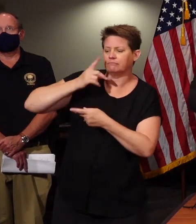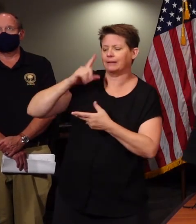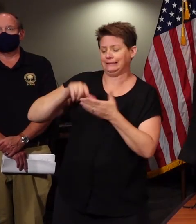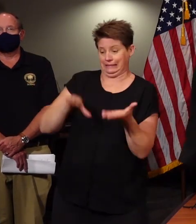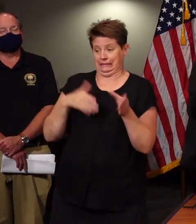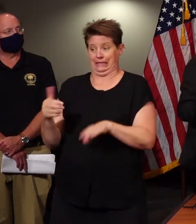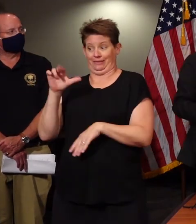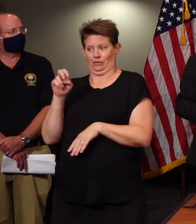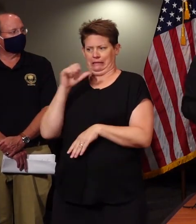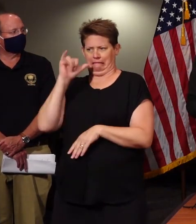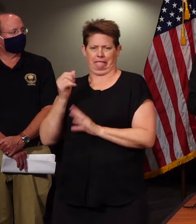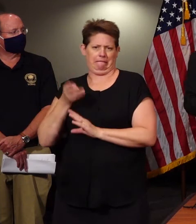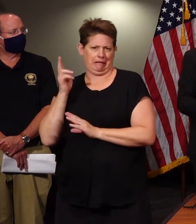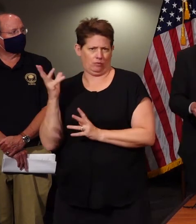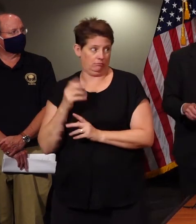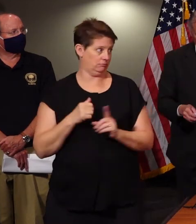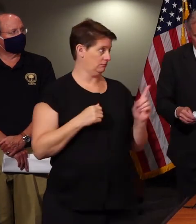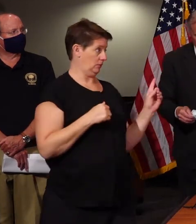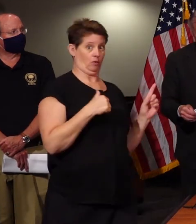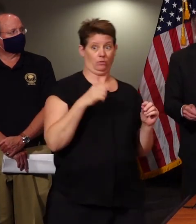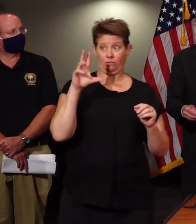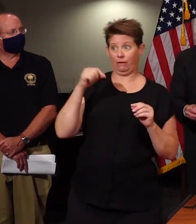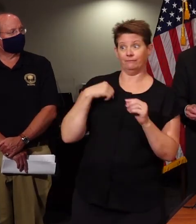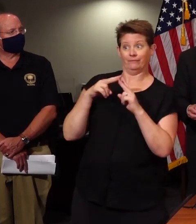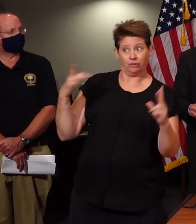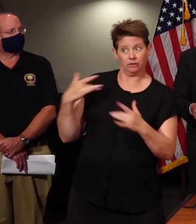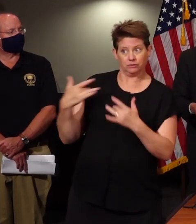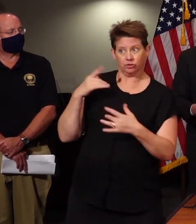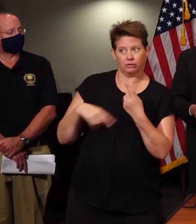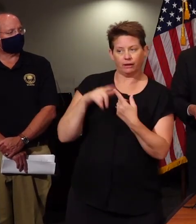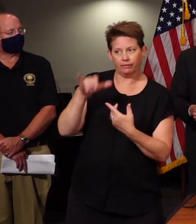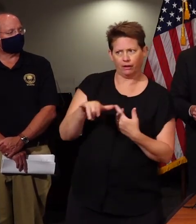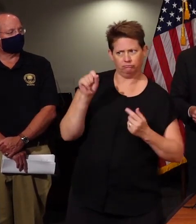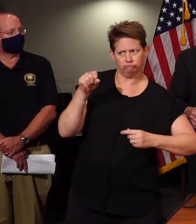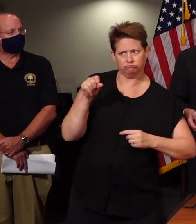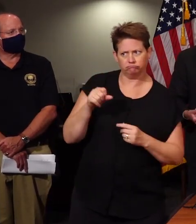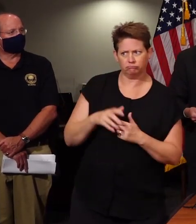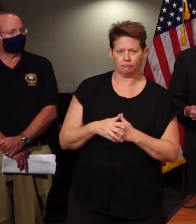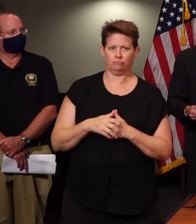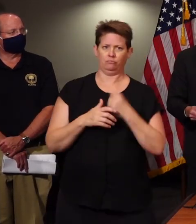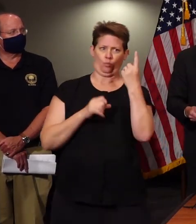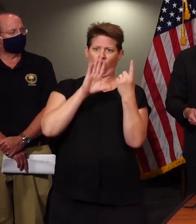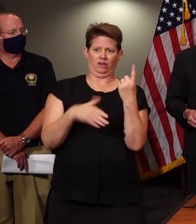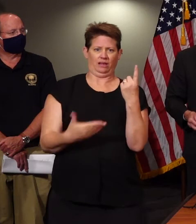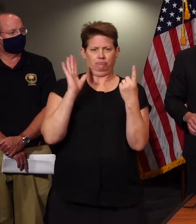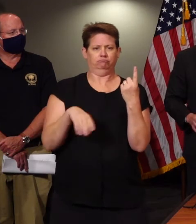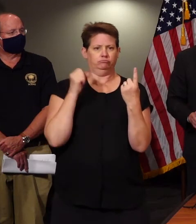alarming. I'm very concerned about the death rate. Any one death is too many.